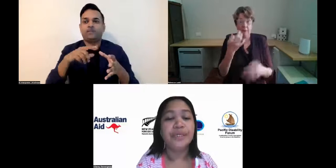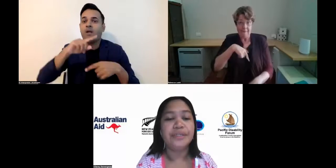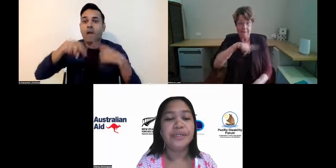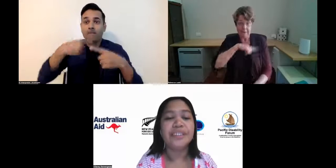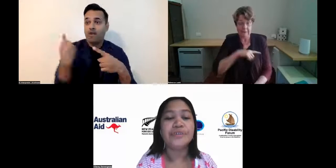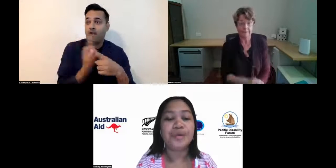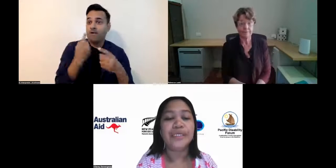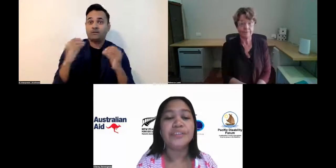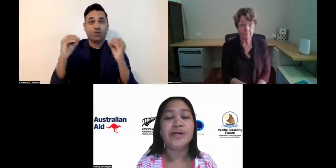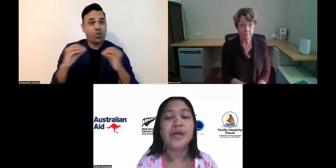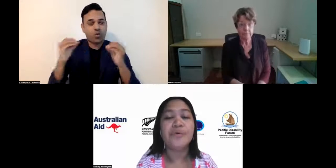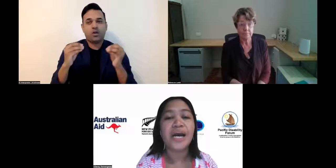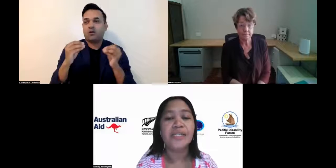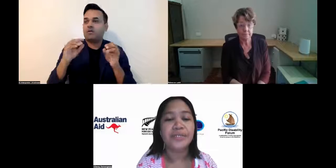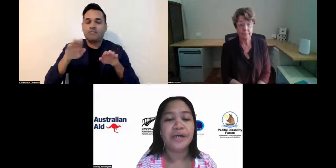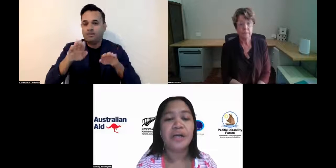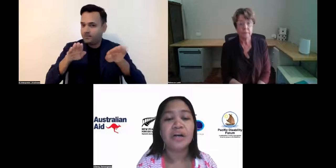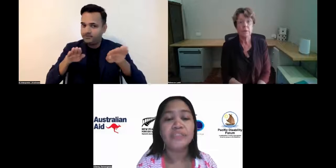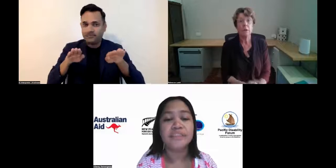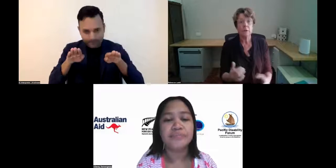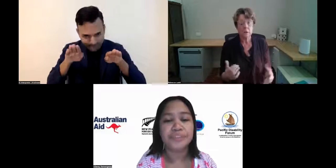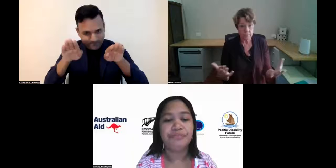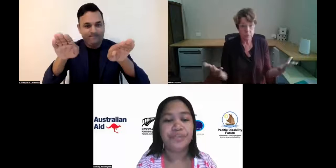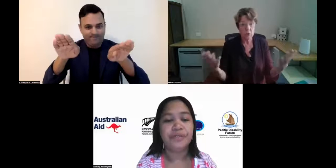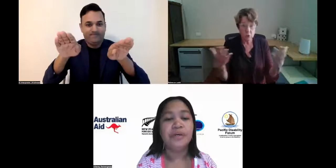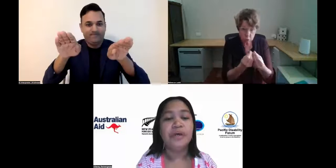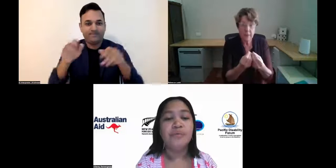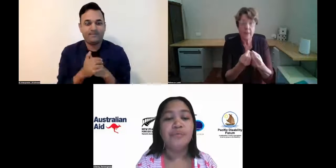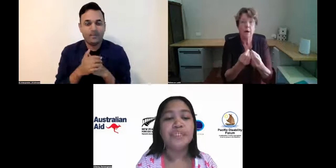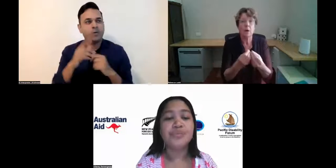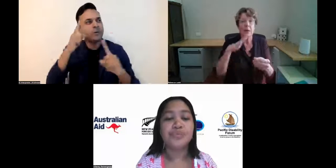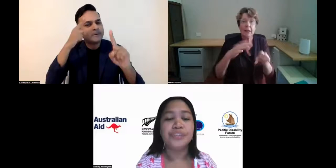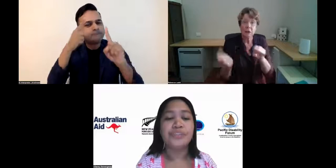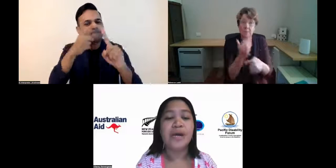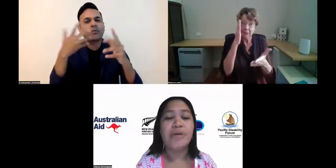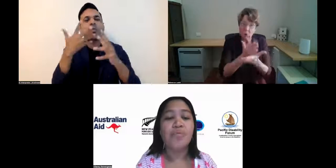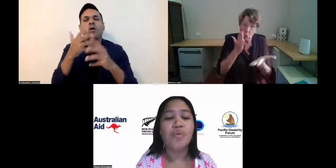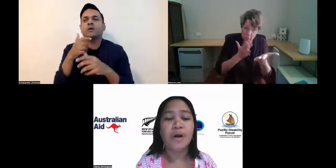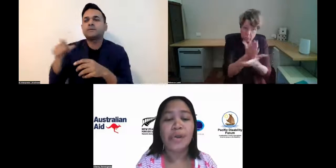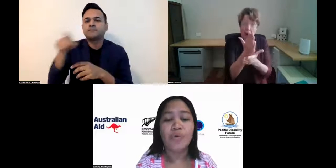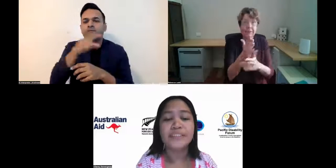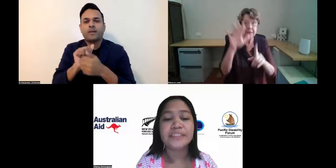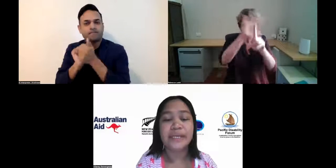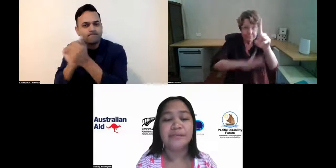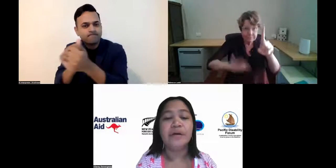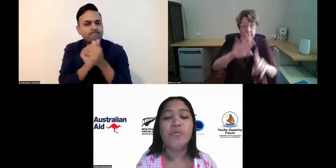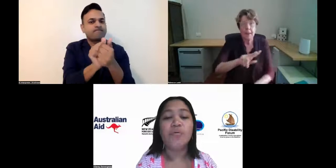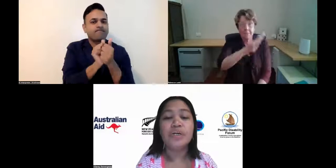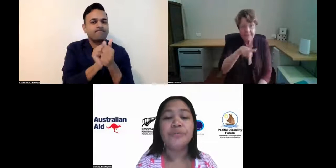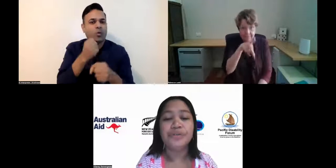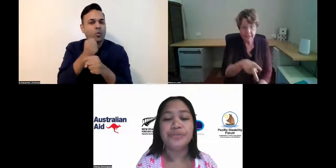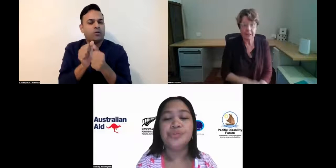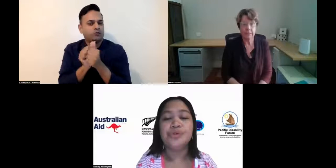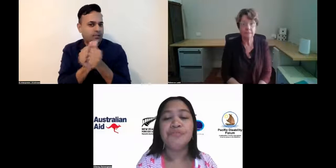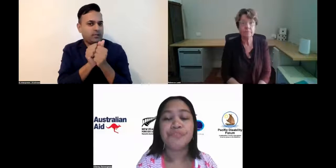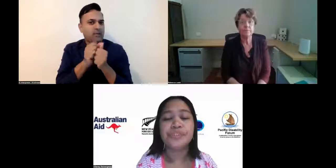can make these rights a reality across the Pacific. With these words, I once again